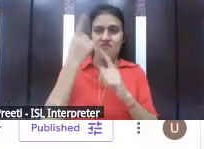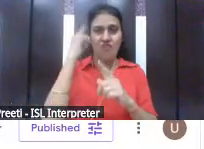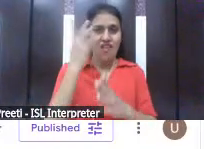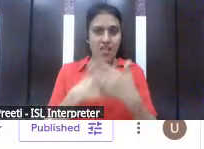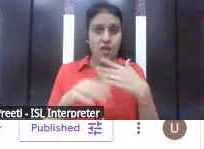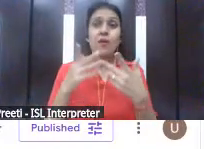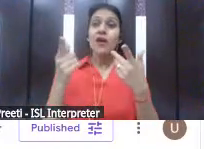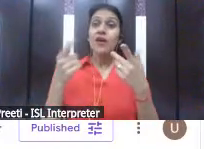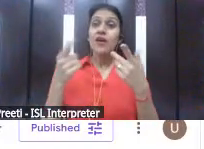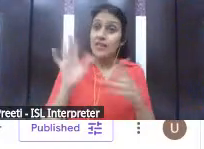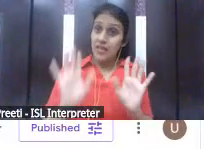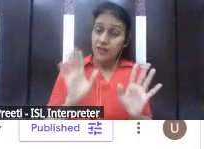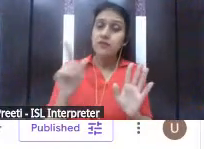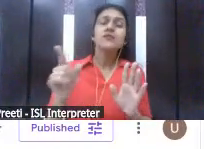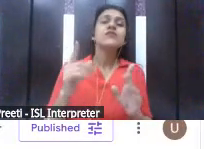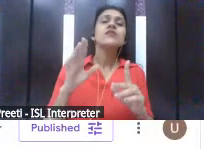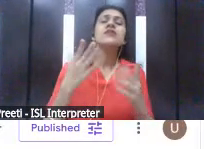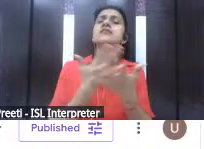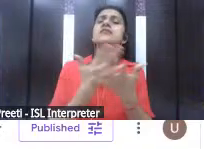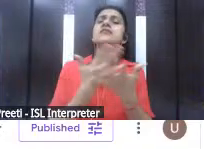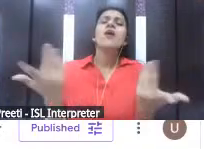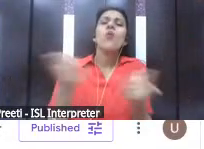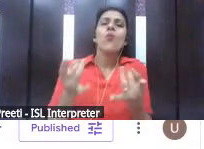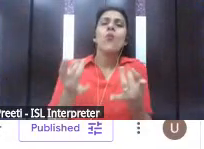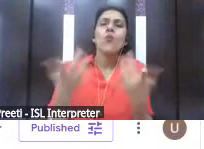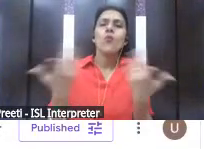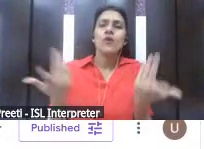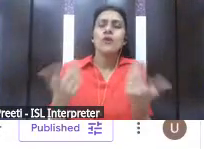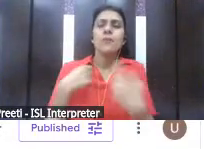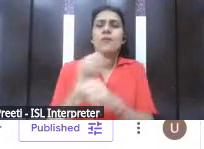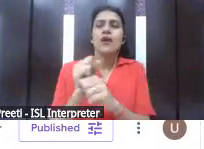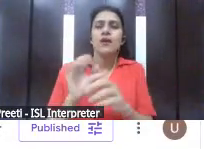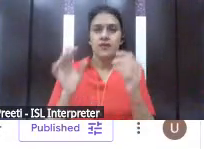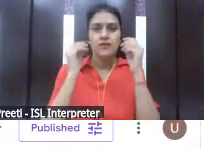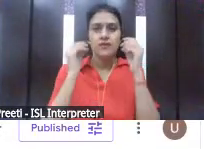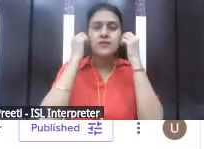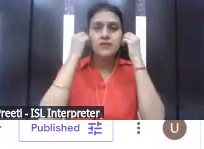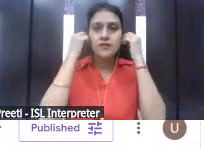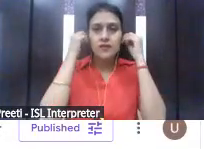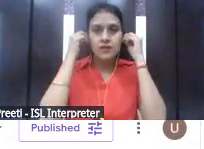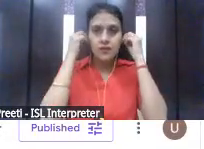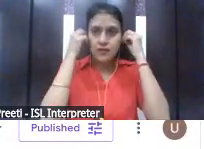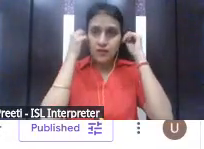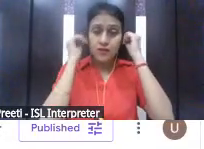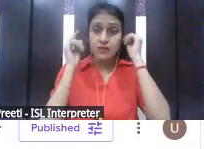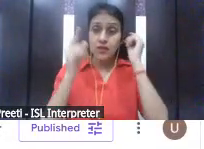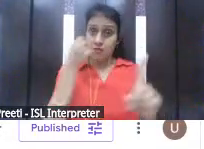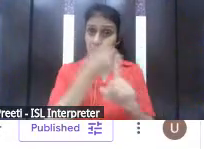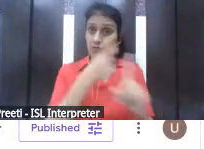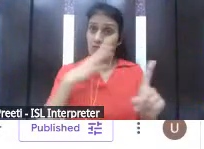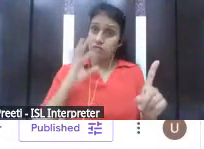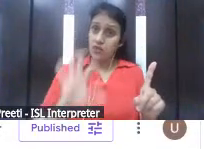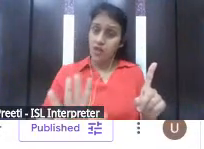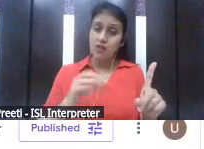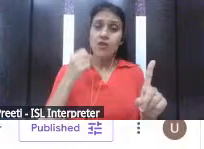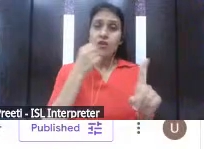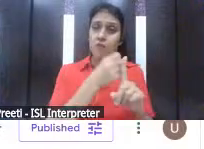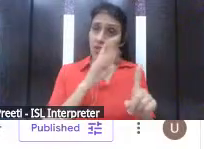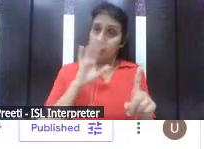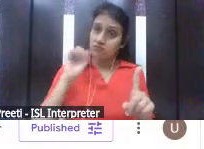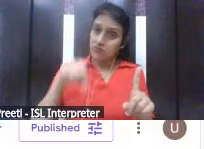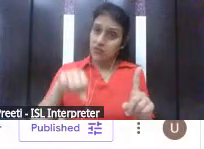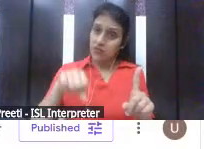the journey of development of the product, your turnovers, profits, impact in terms of how many units you sold. If